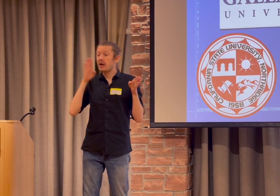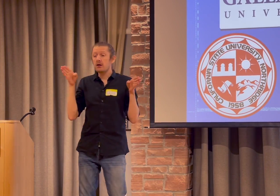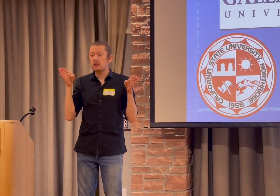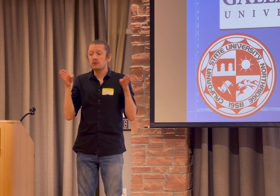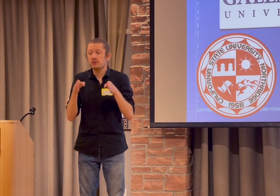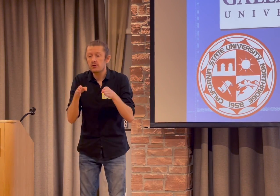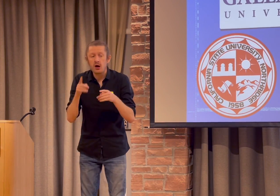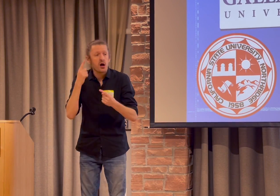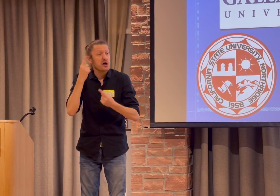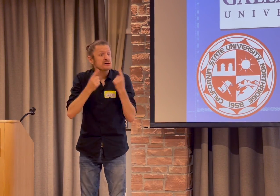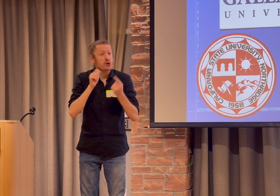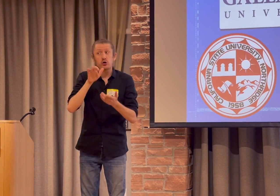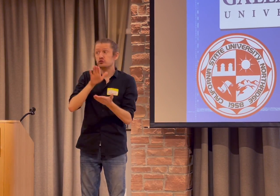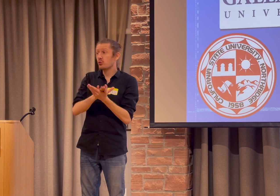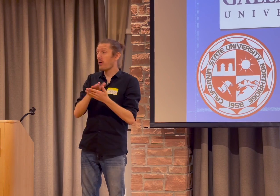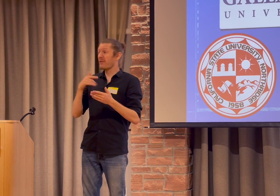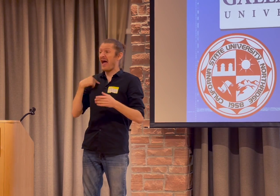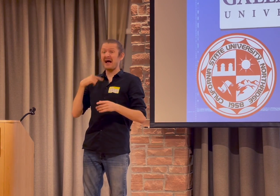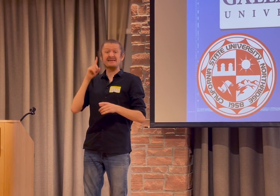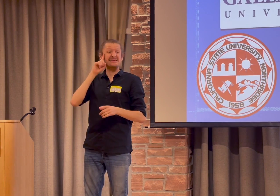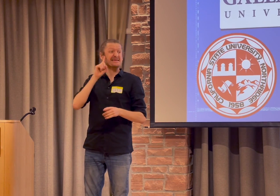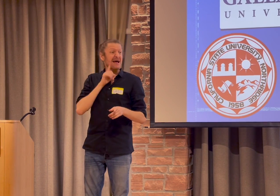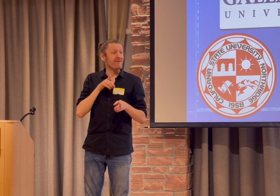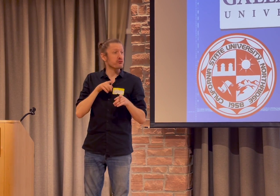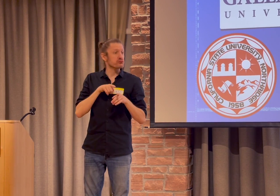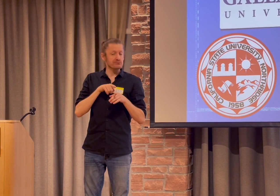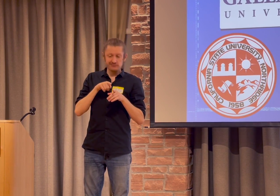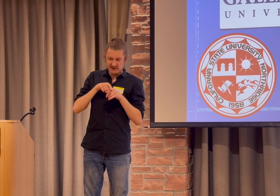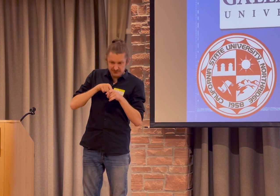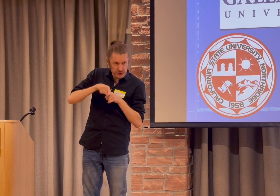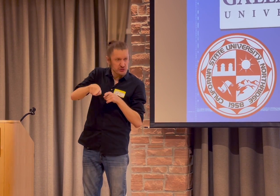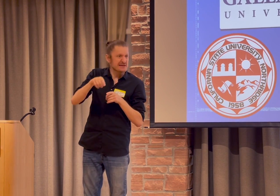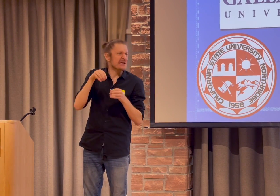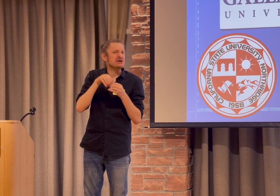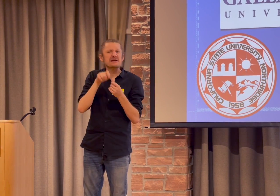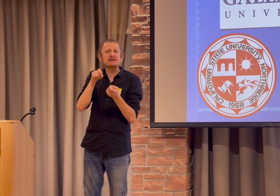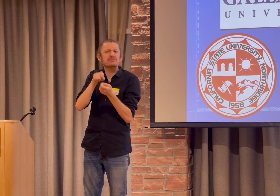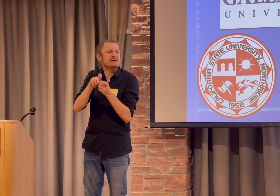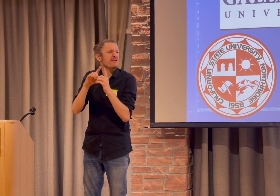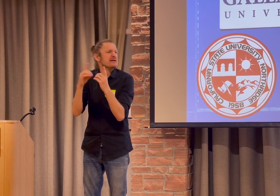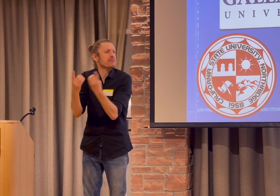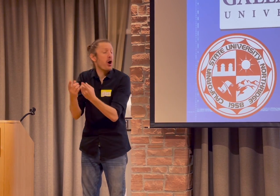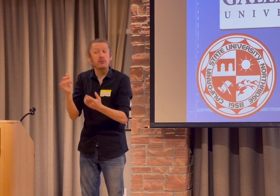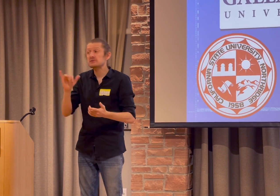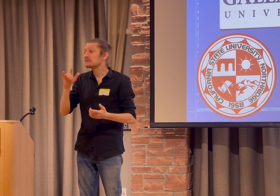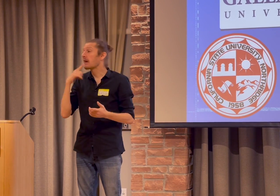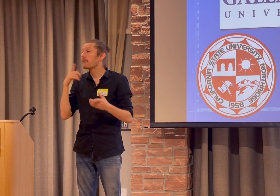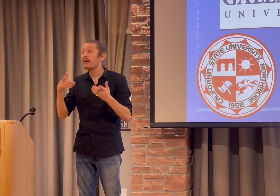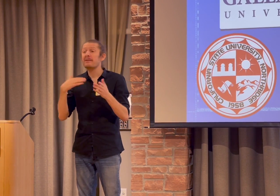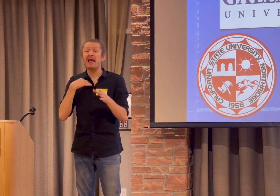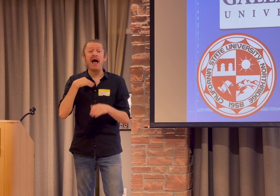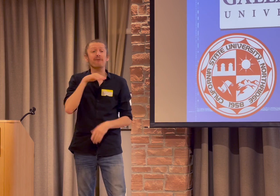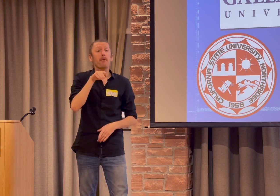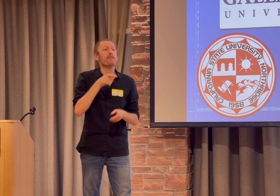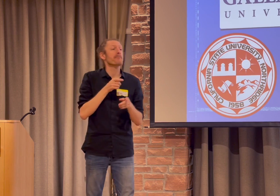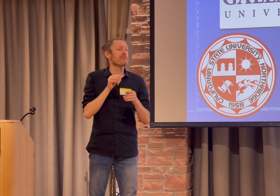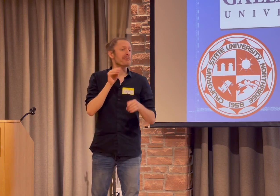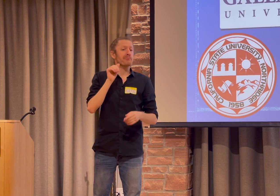Maybe if you're not interested in one of these schools, you could also focus on schools that have deaf-specific majors